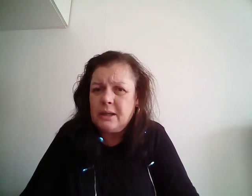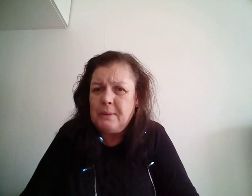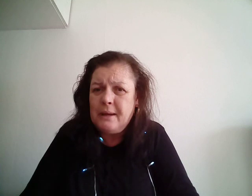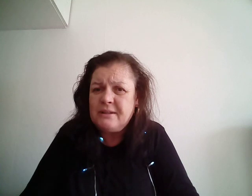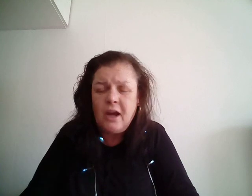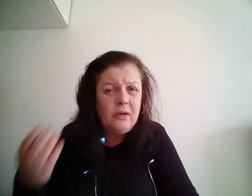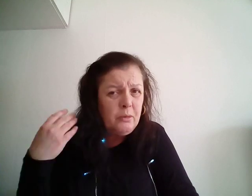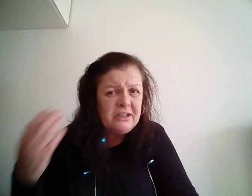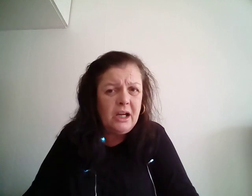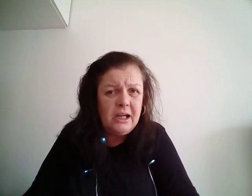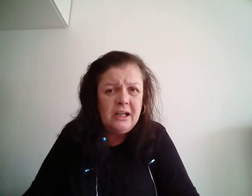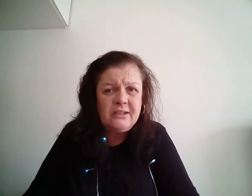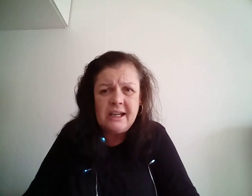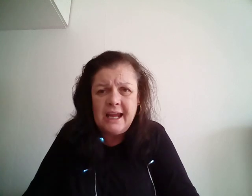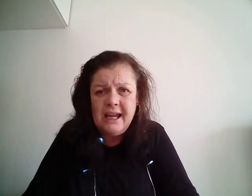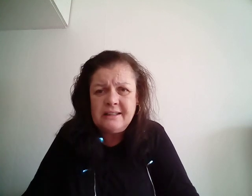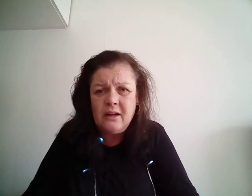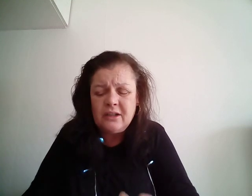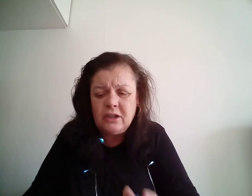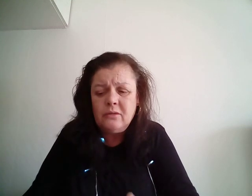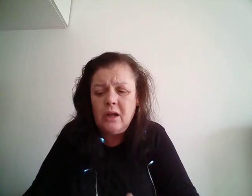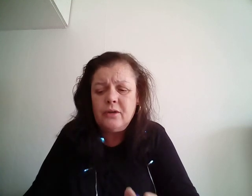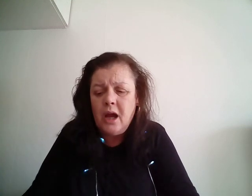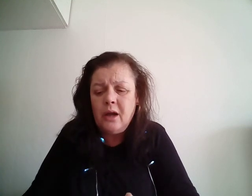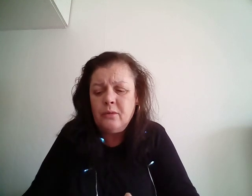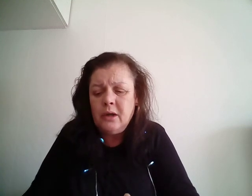little babies, only what I heard, okay? So I do not know,